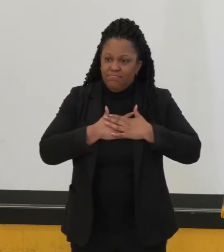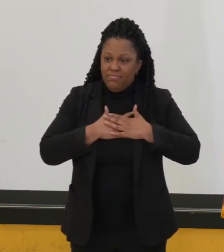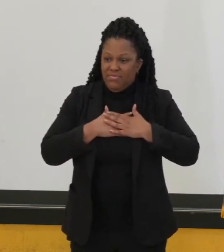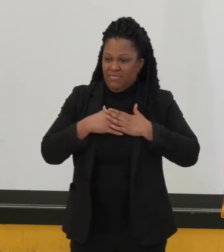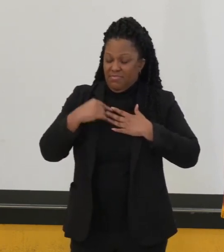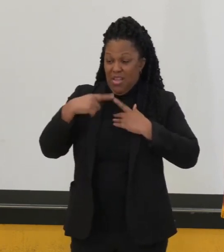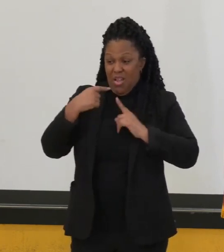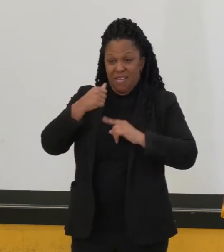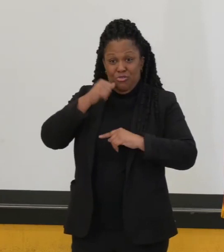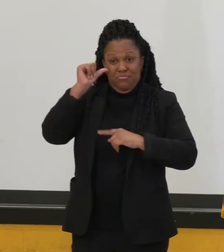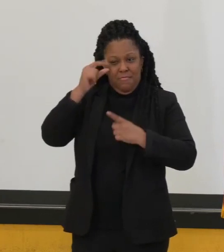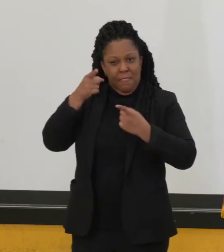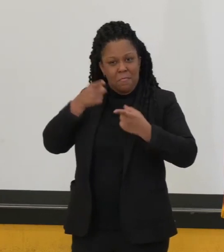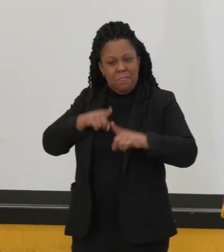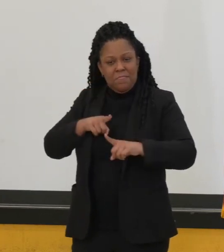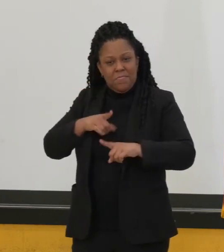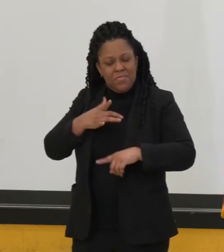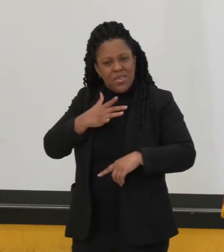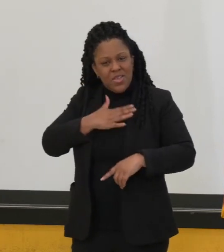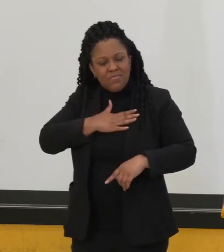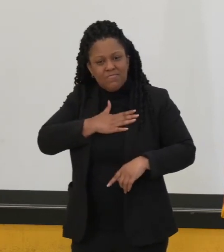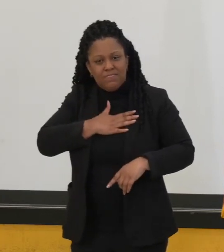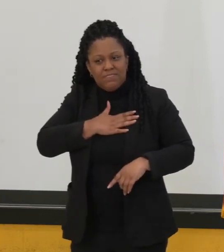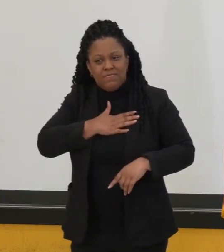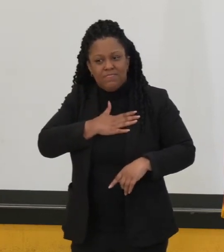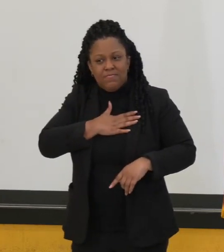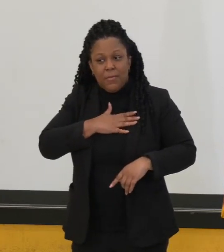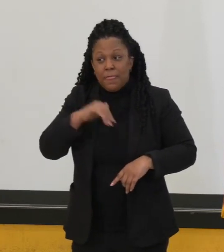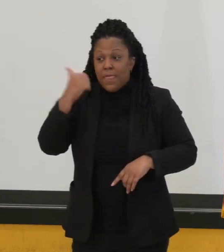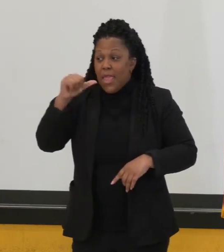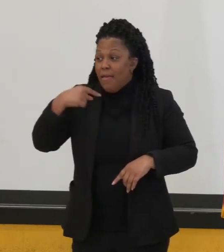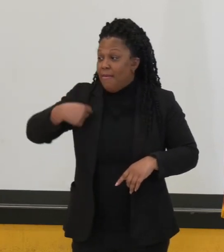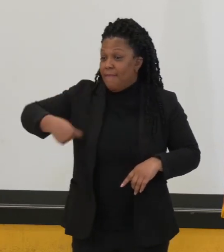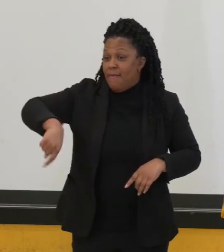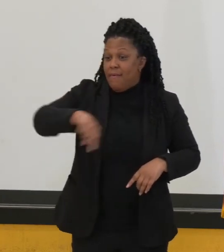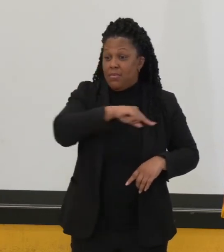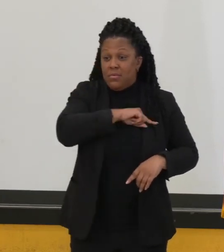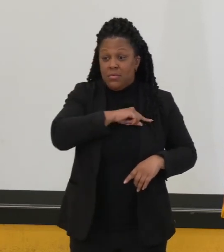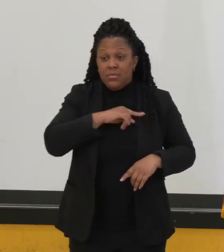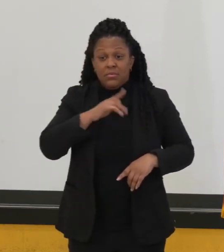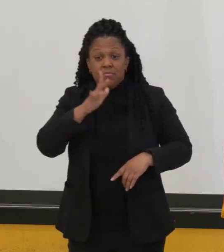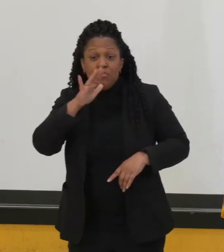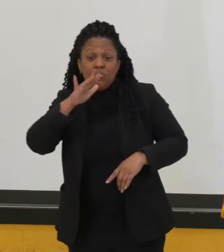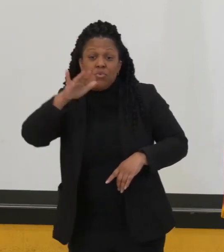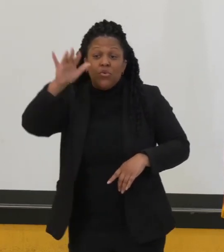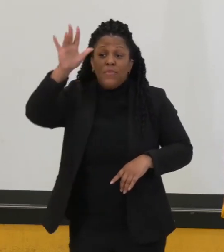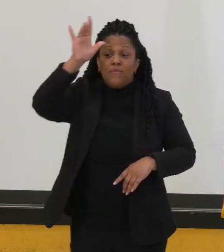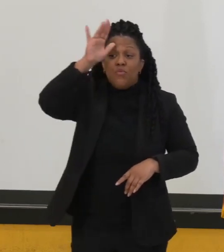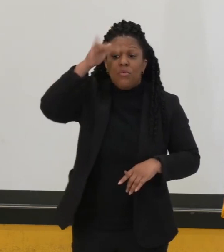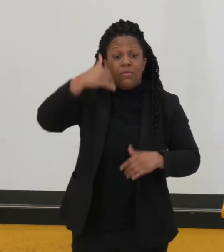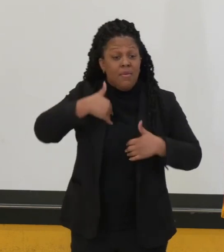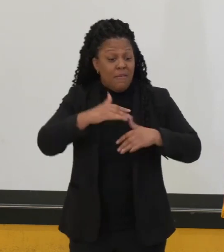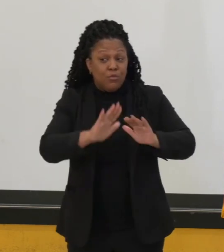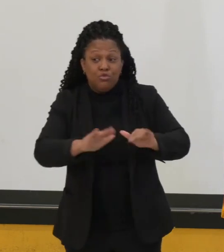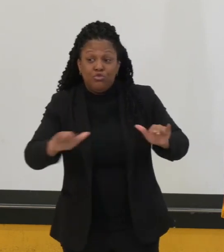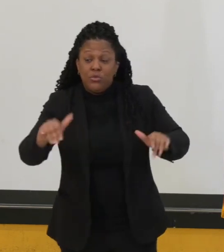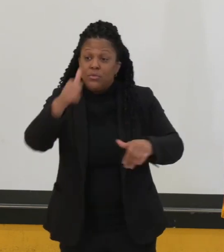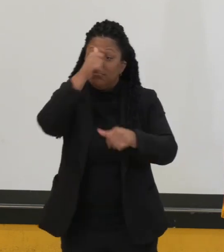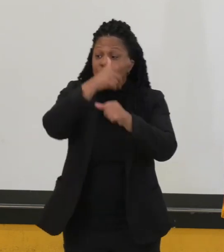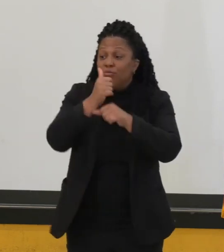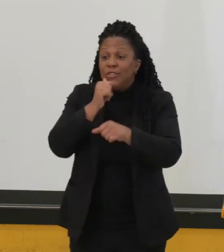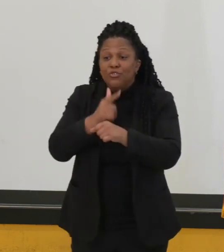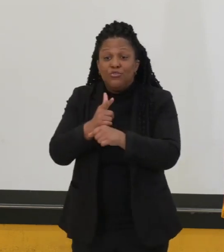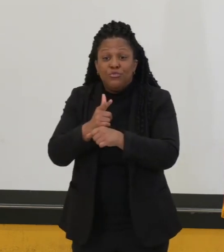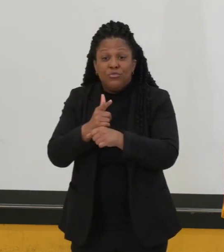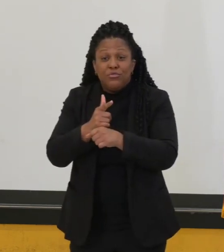And any one of us with children or parents or cousins or siblings who we love know that there's probably no such thing as